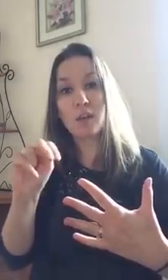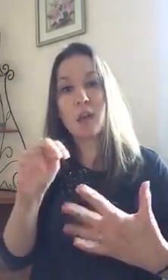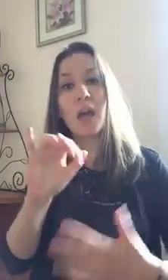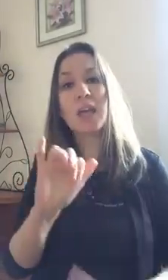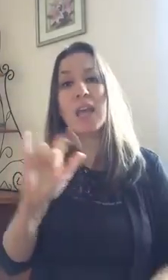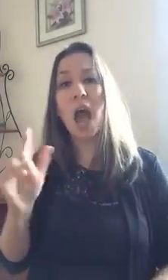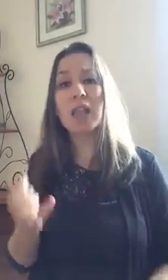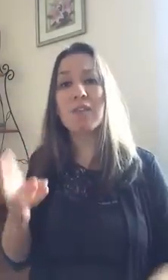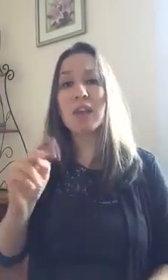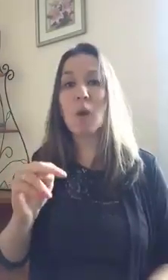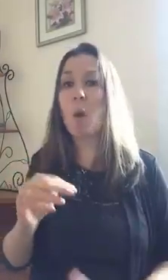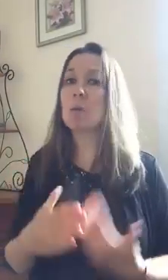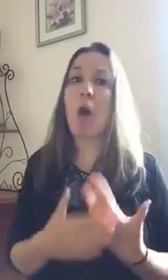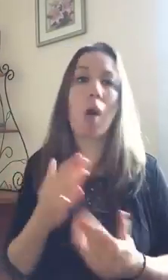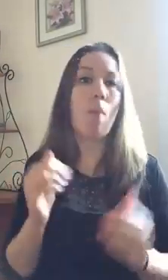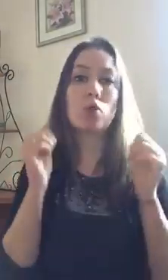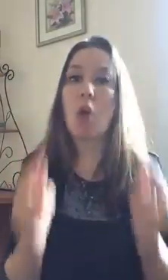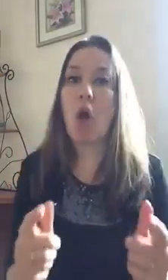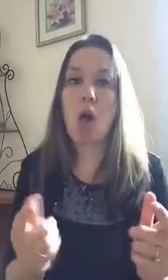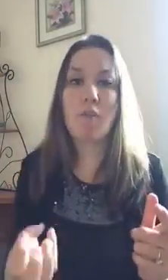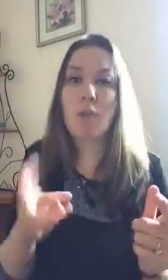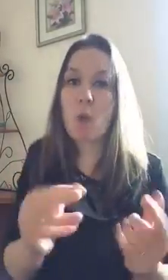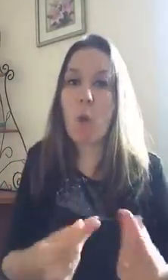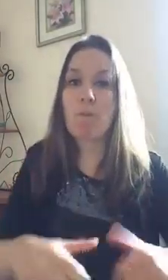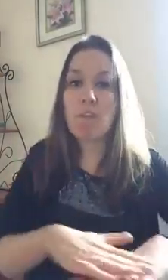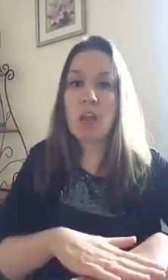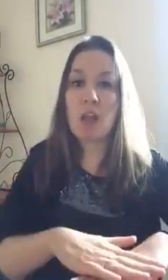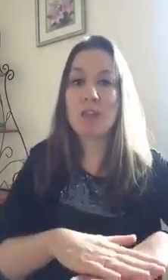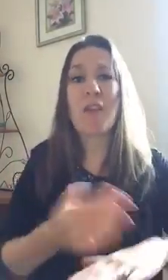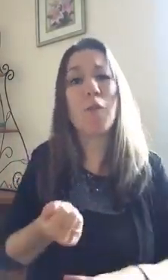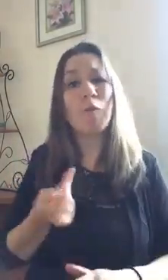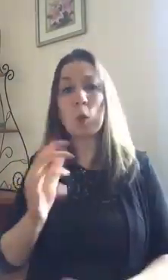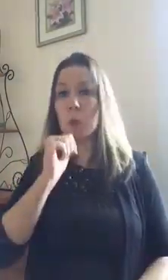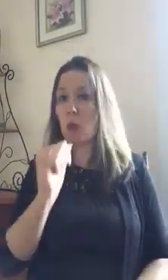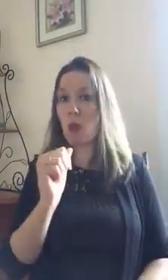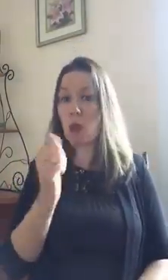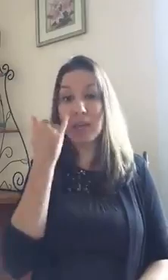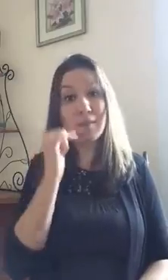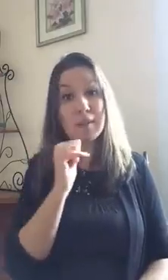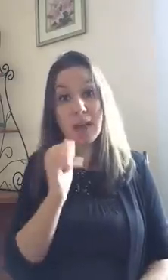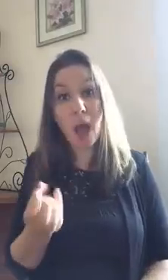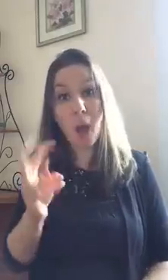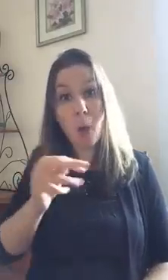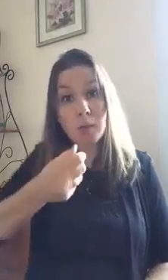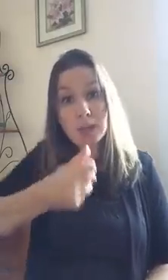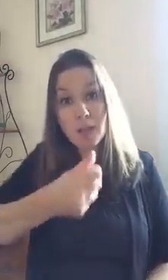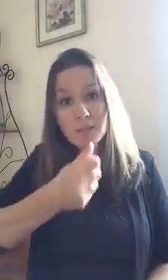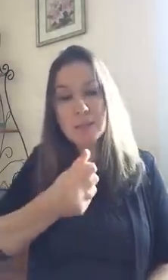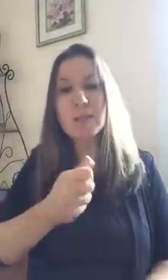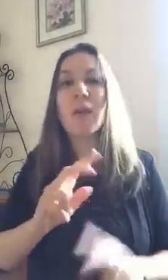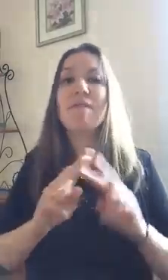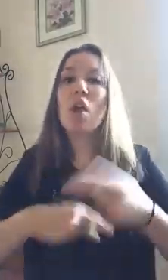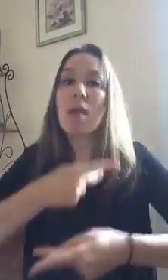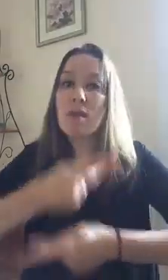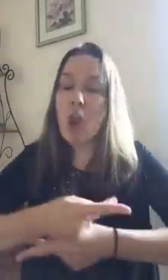own fields. And if they don't own their own fields, they have some very carefully monitored partner